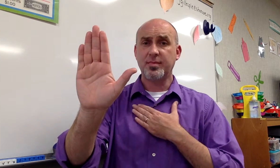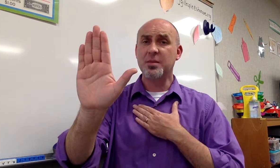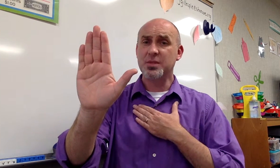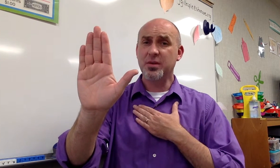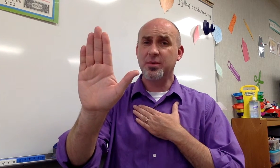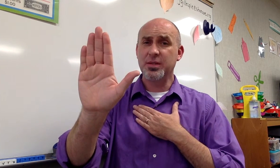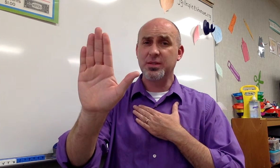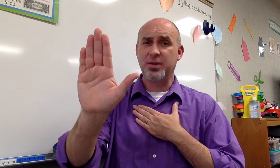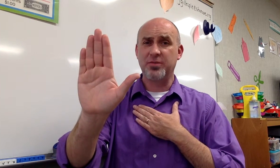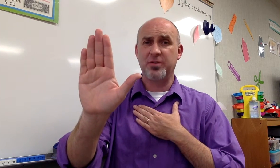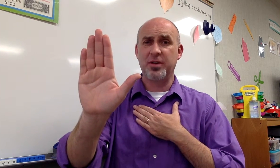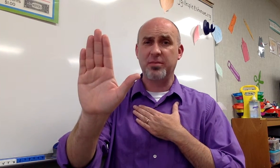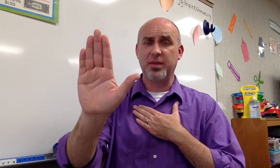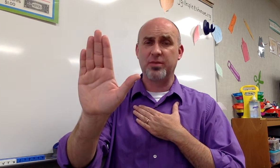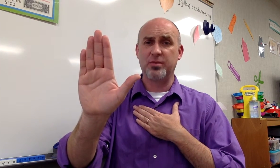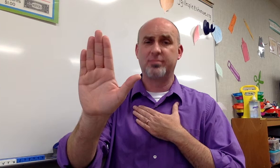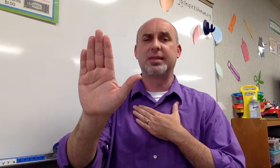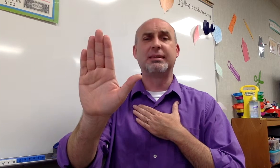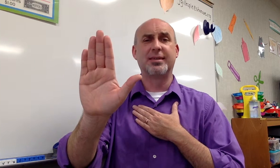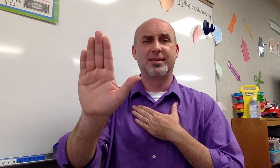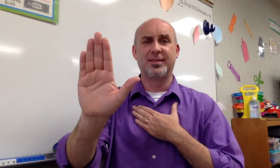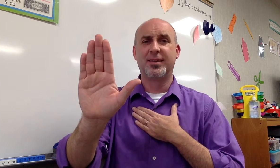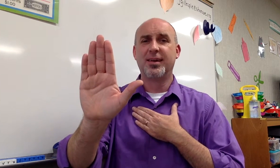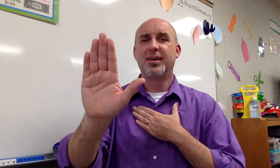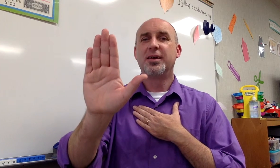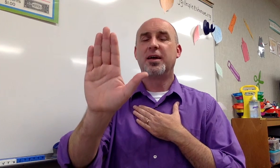I'm sorry, I really do have a frog in my throat.